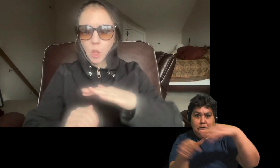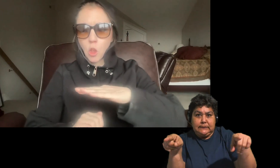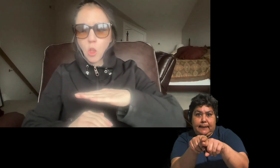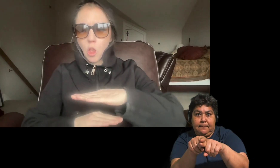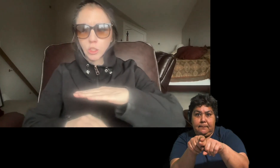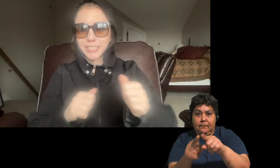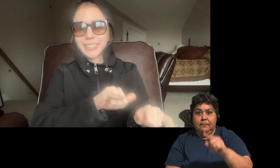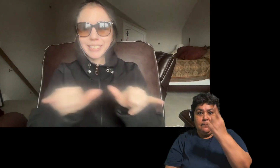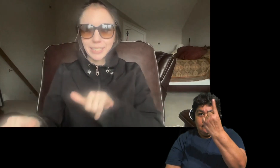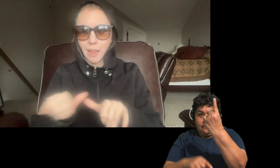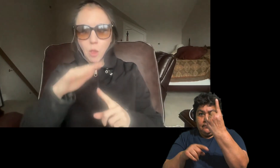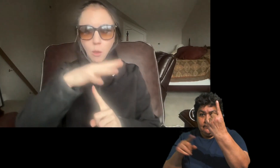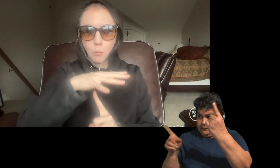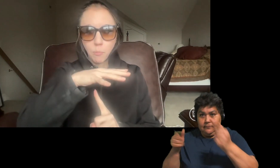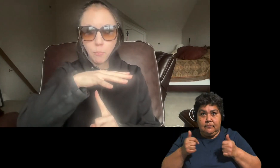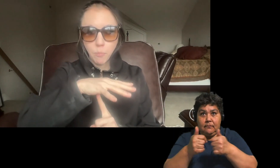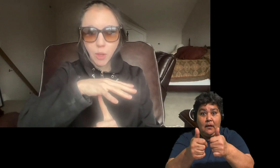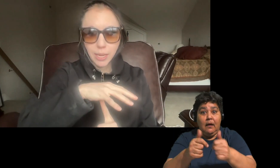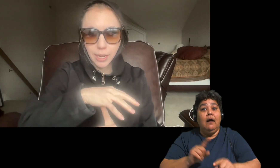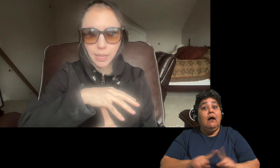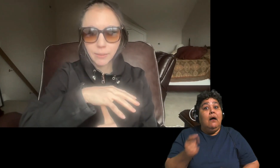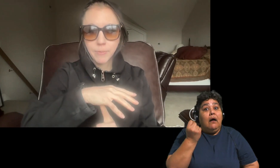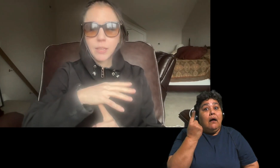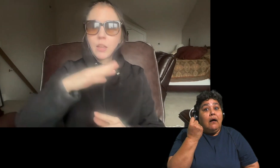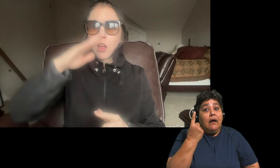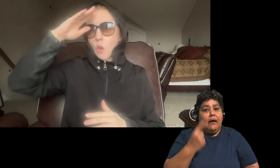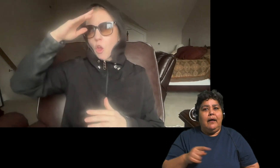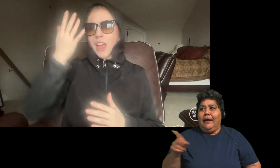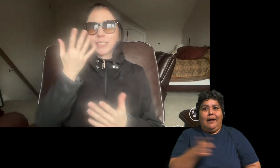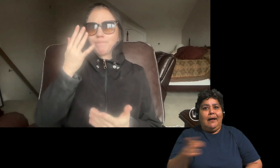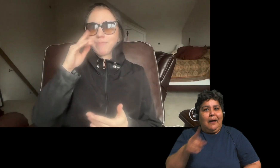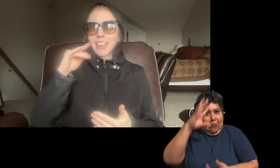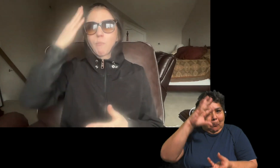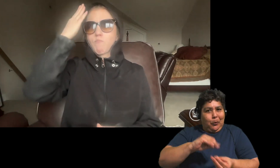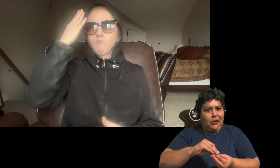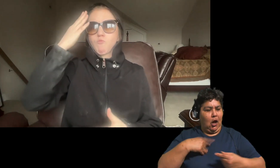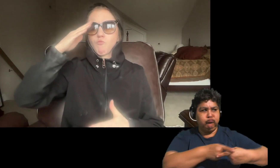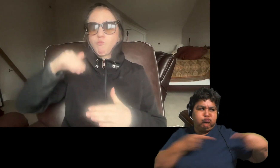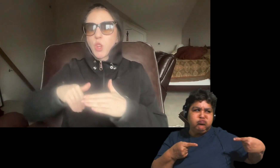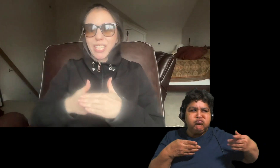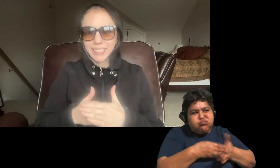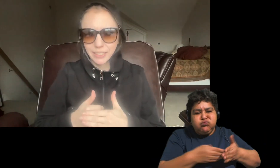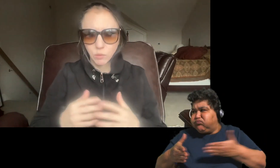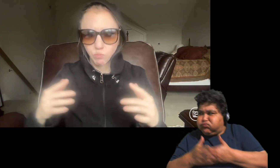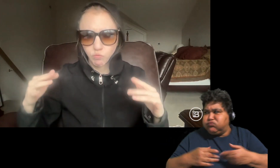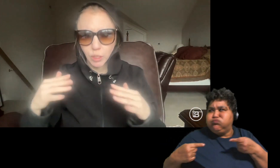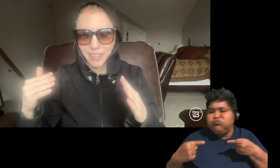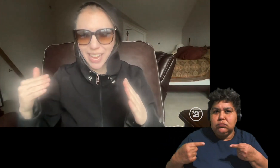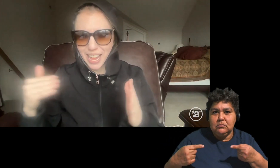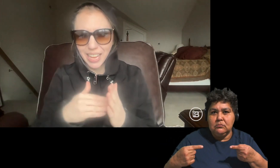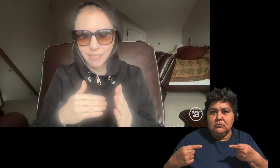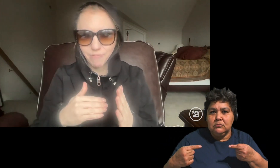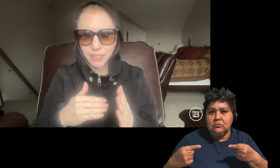both parties operate together under the same umbrella. But at the